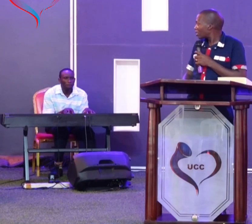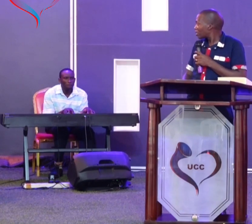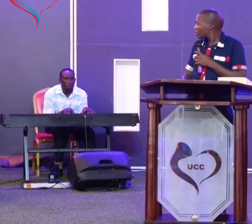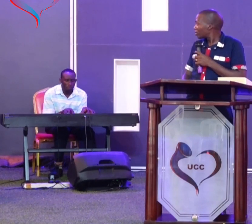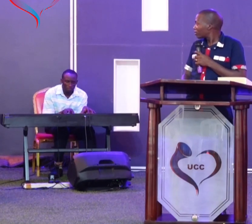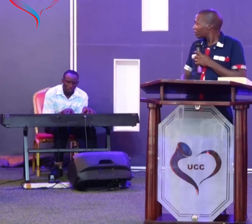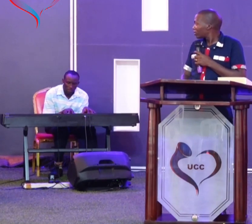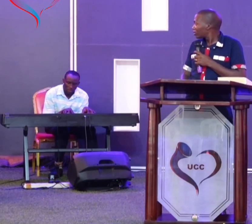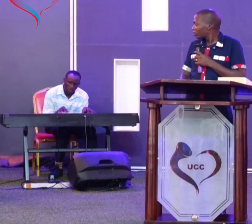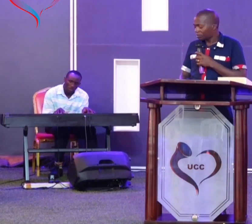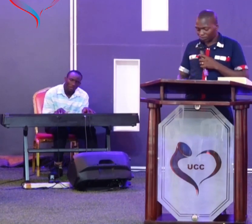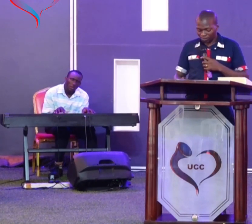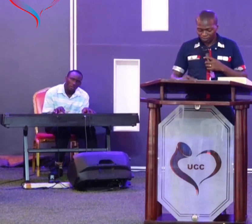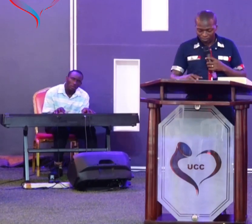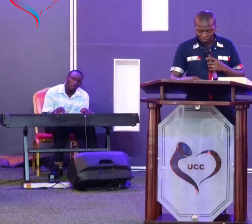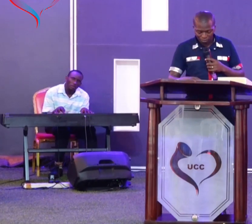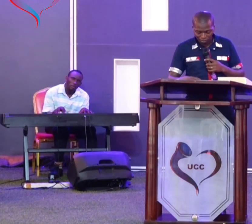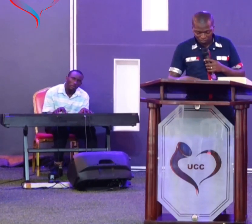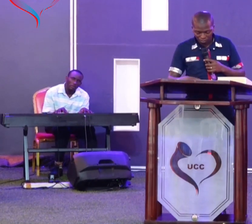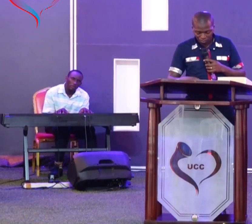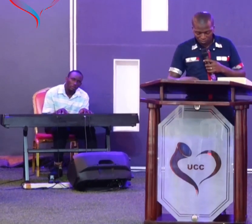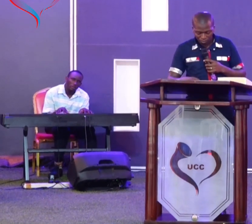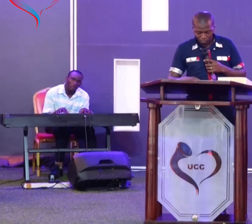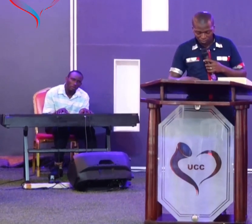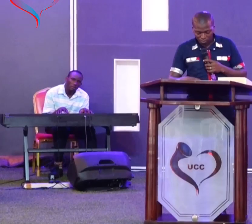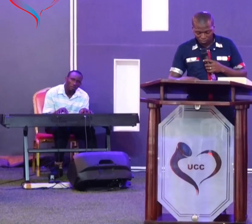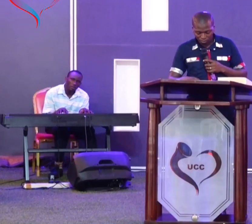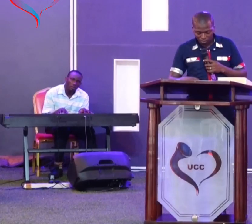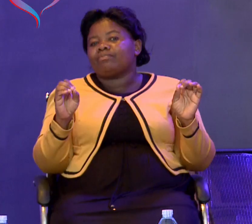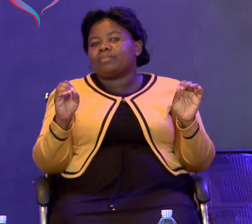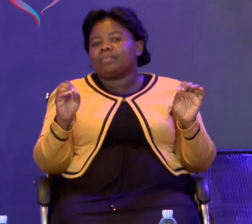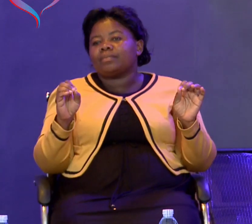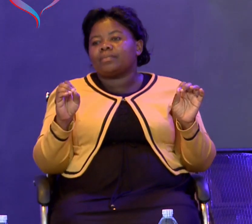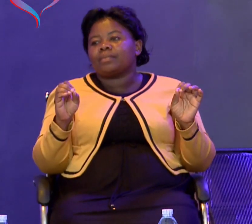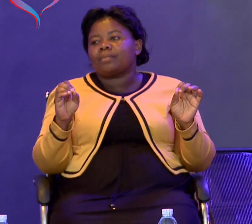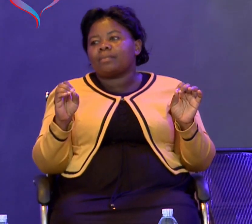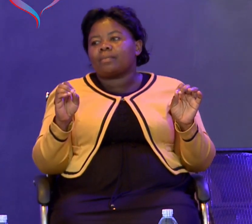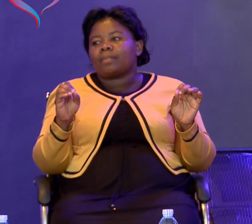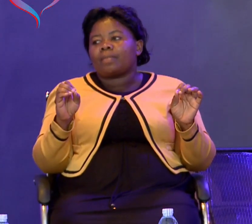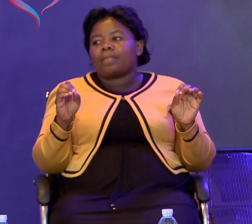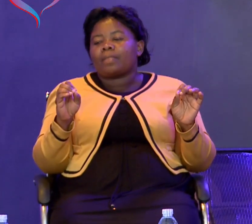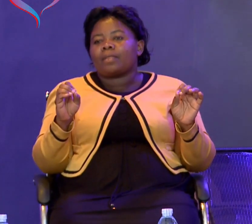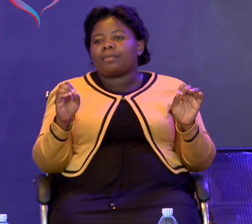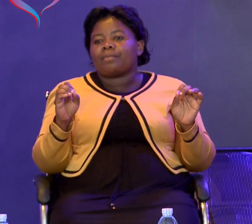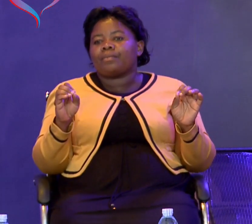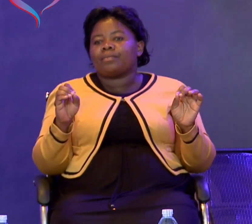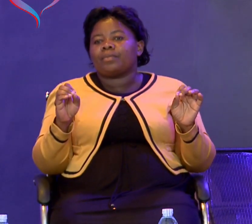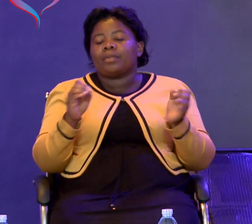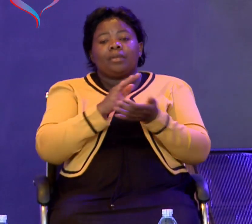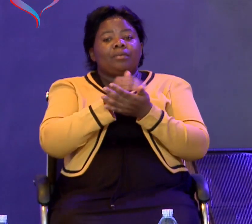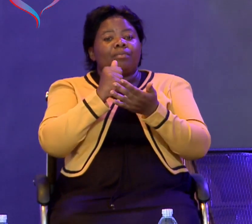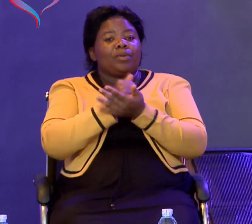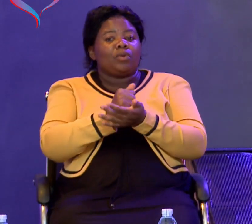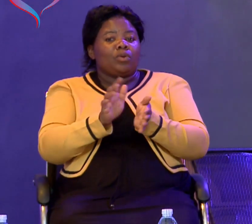malala. Ekyo, tegaba malala. Now that is not pride. Kubanga wenyonyola